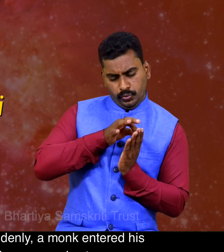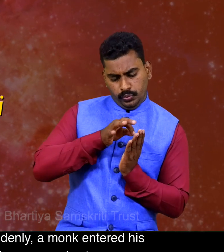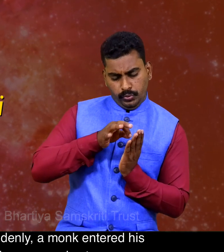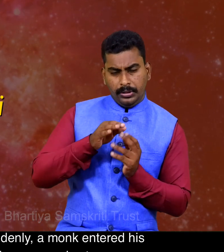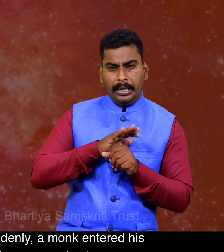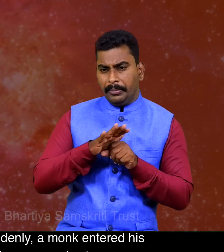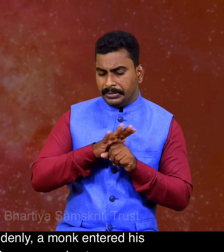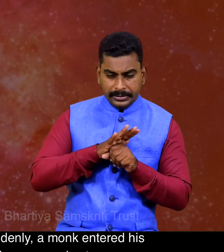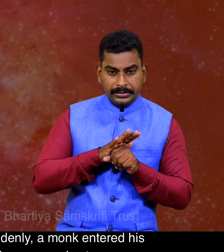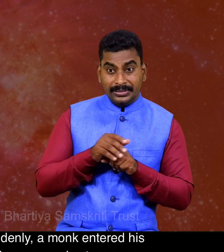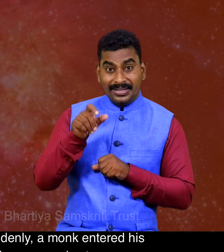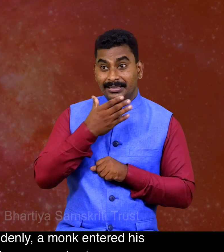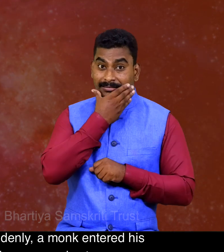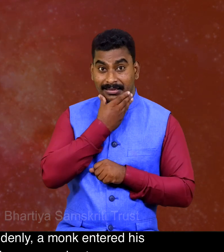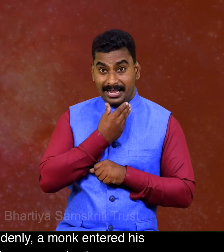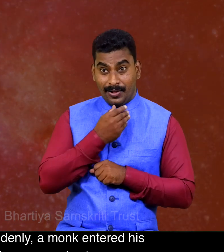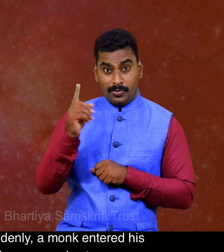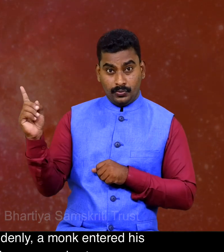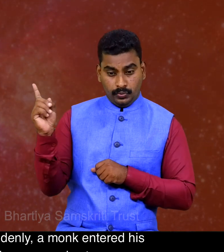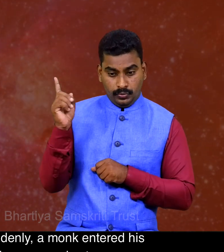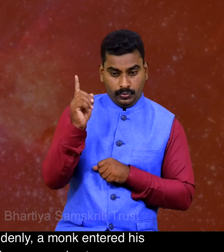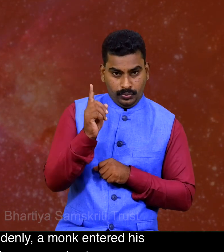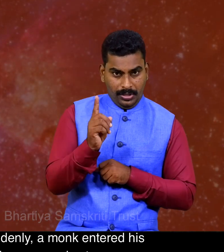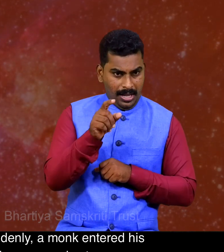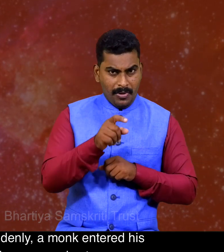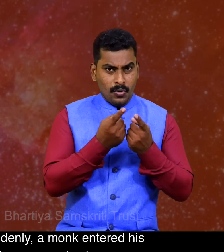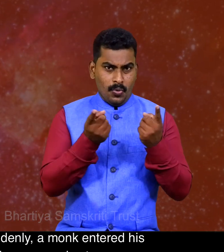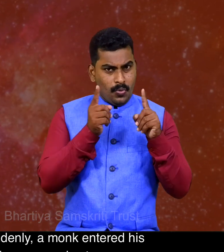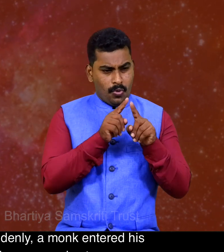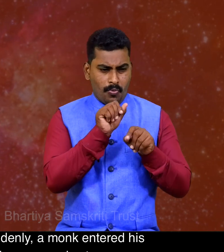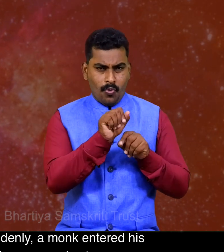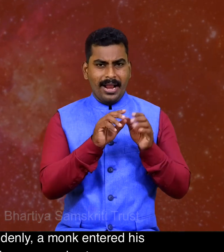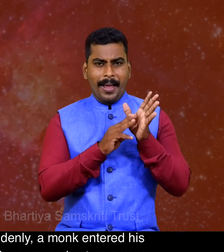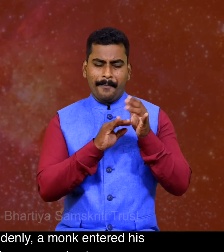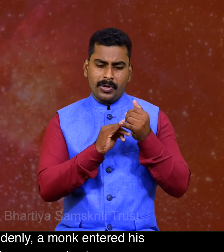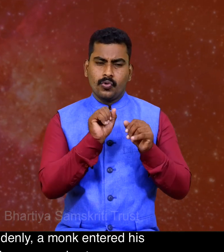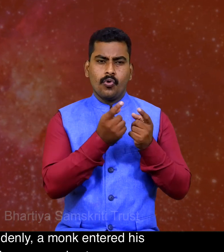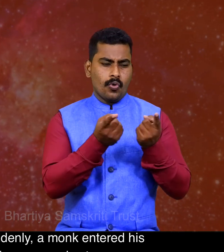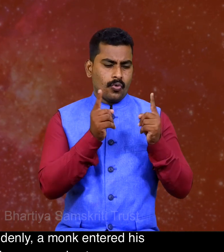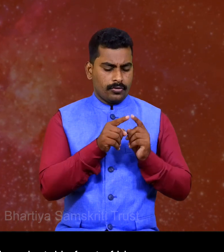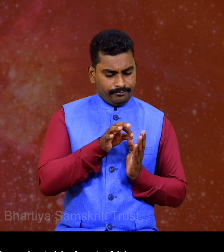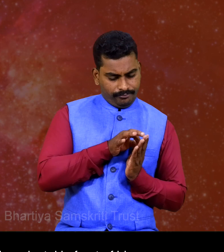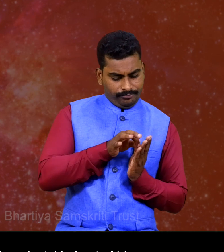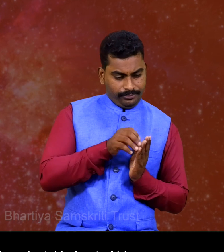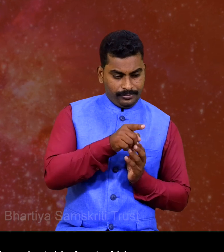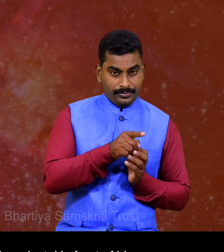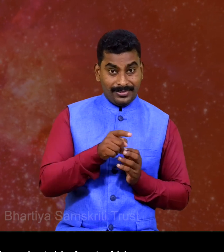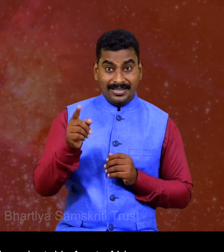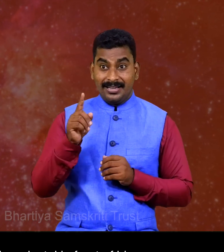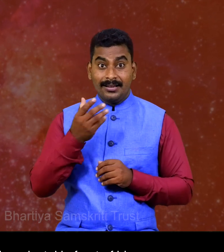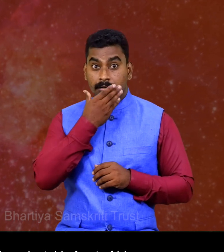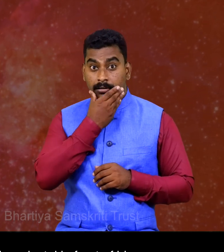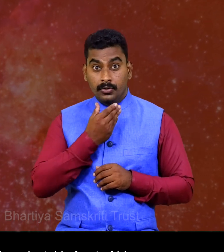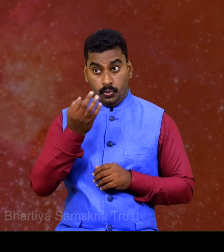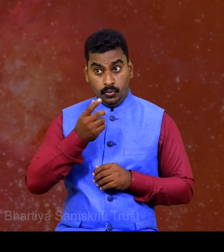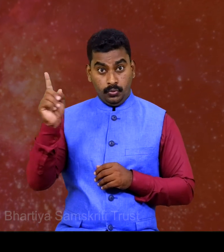Suddenly, a monk entered his study room and sat on a very high pedestal in